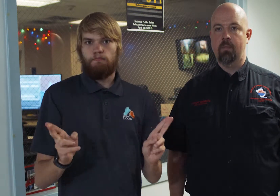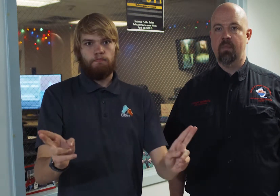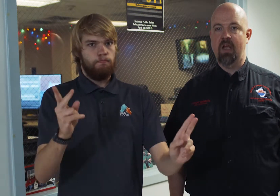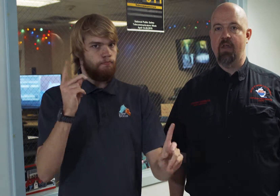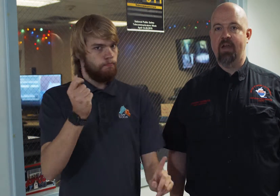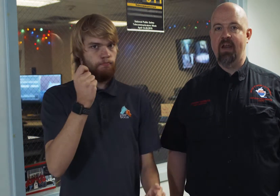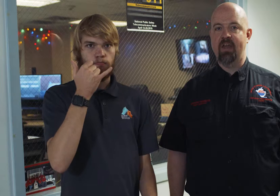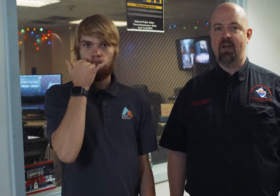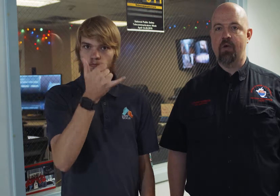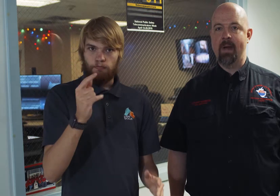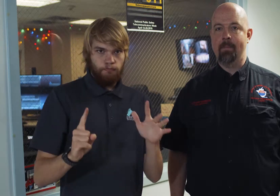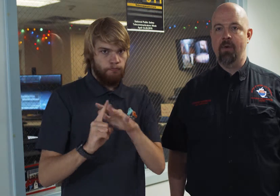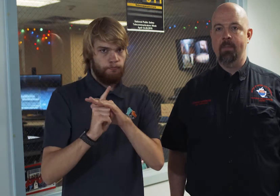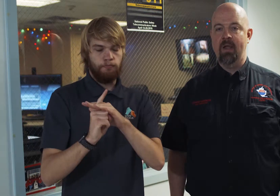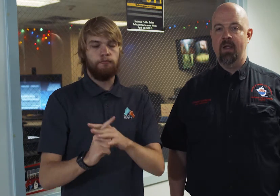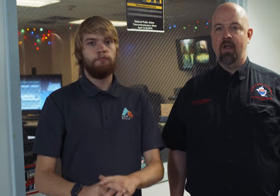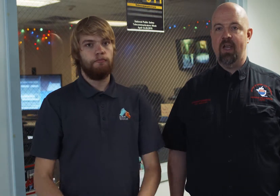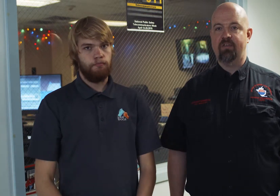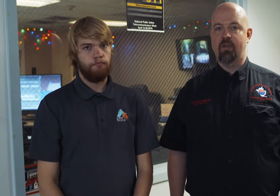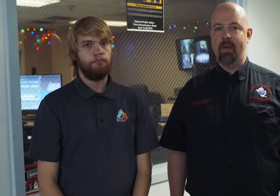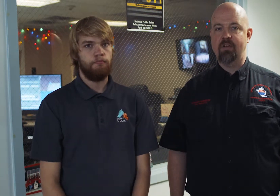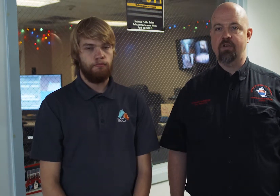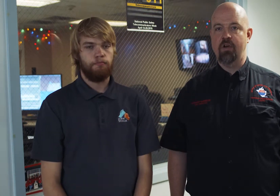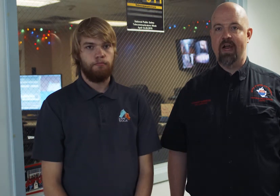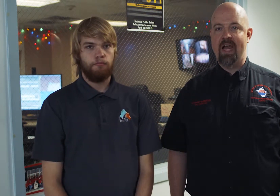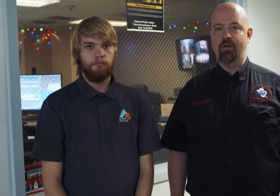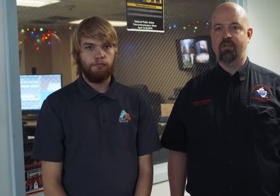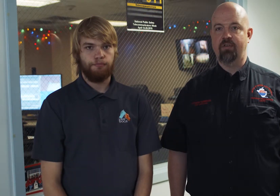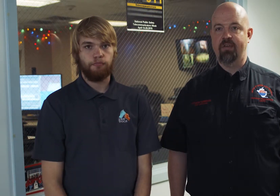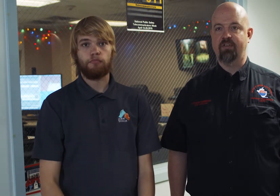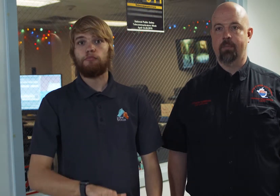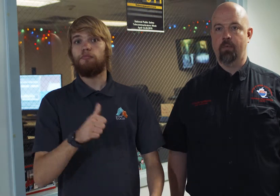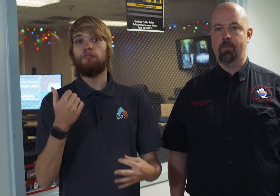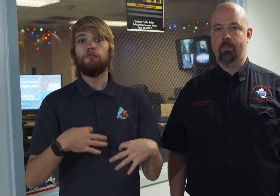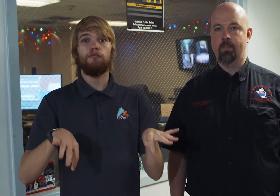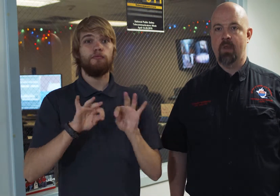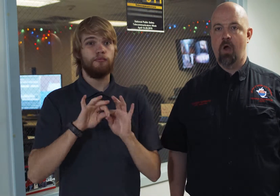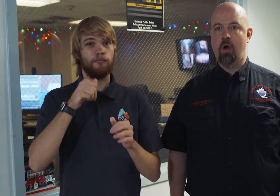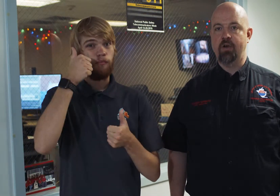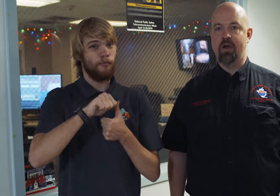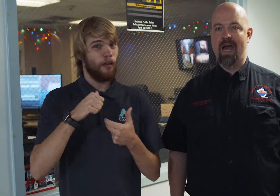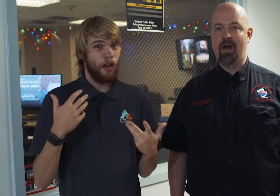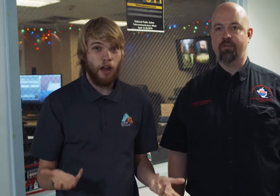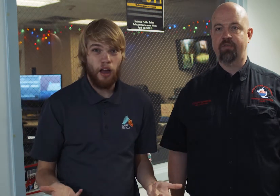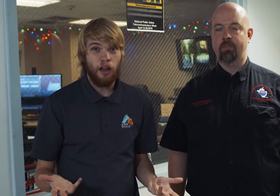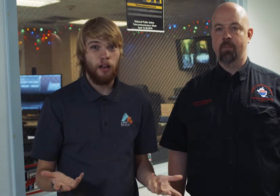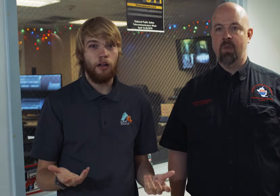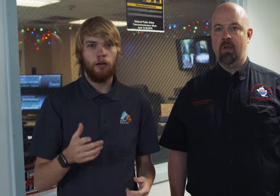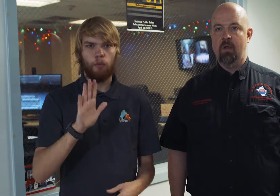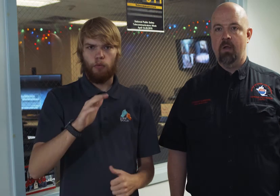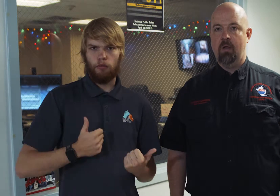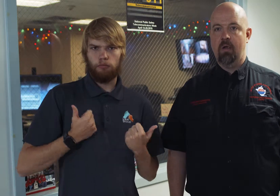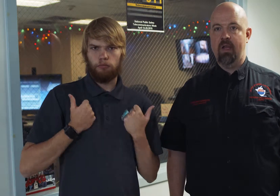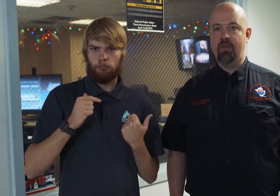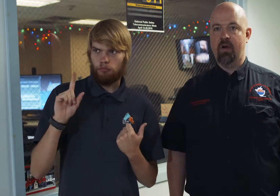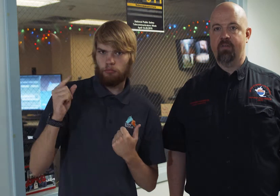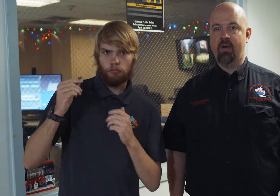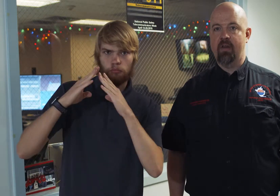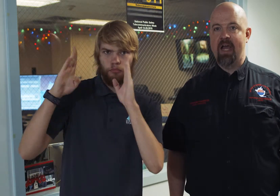The other key thing to remember is to make sure your address is visible on your house, either on the front of the